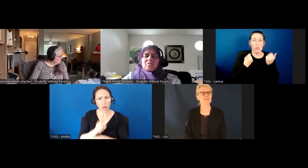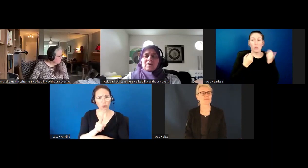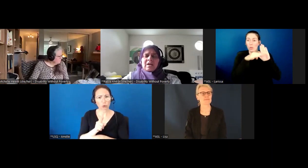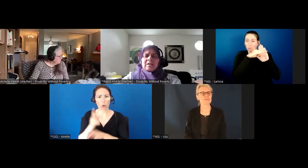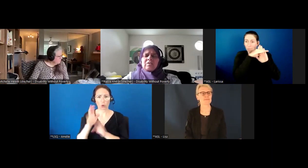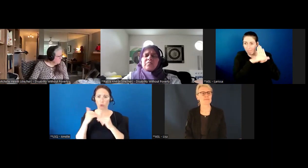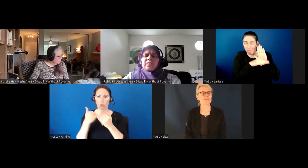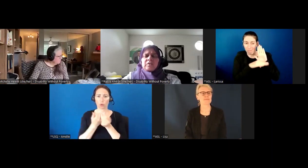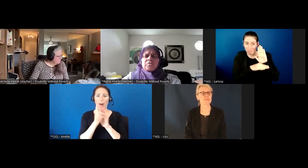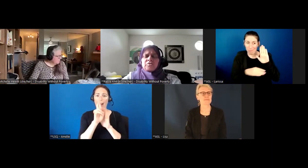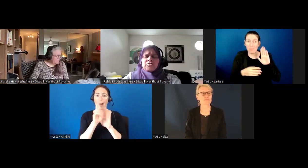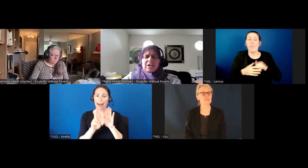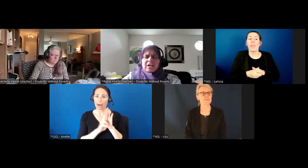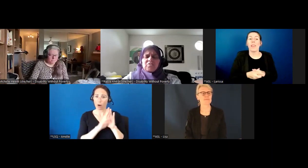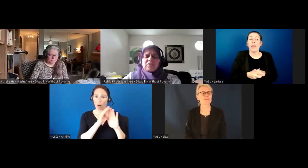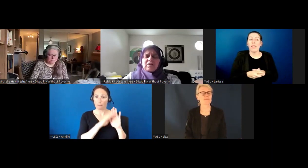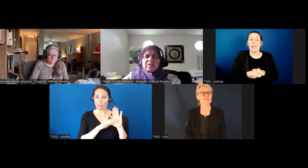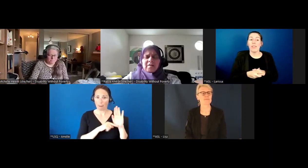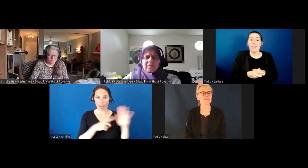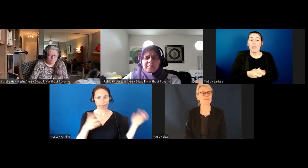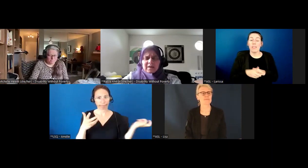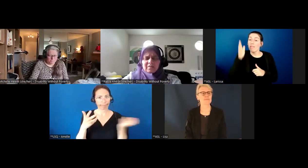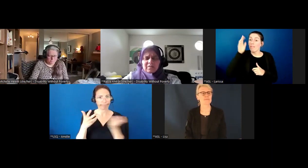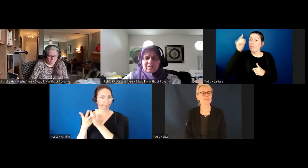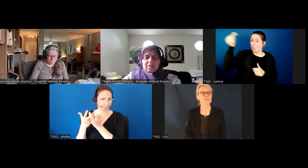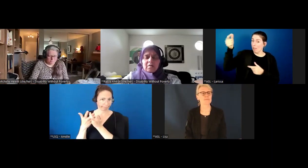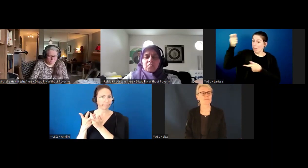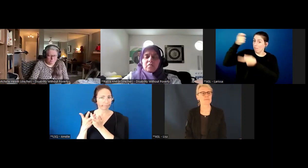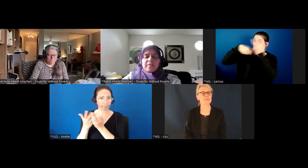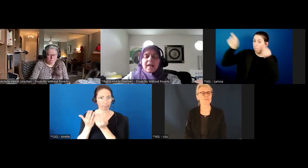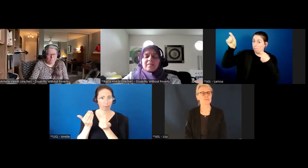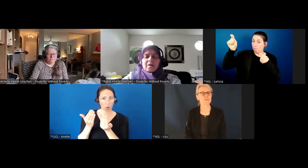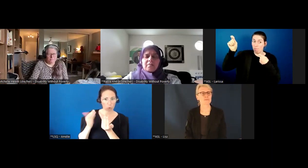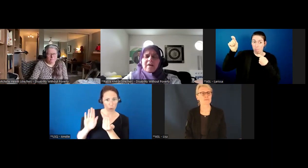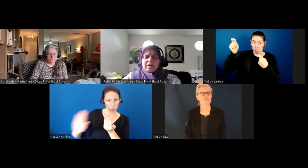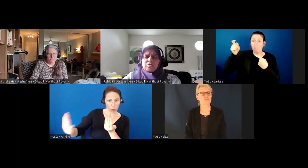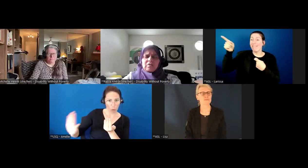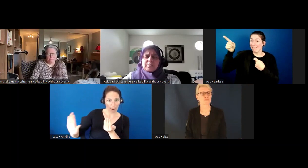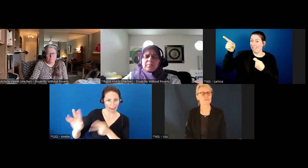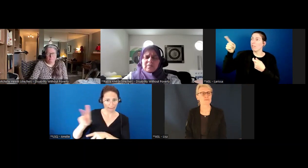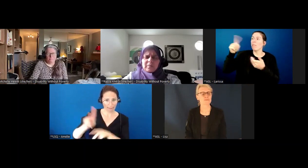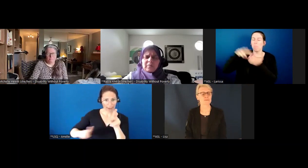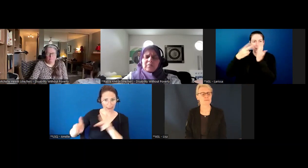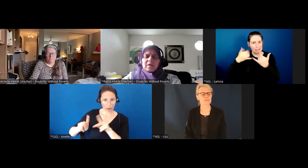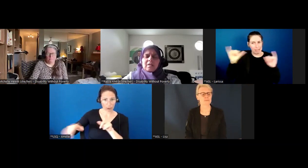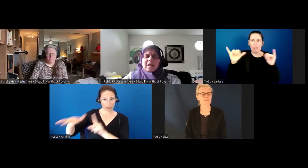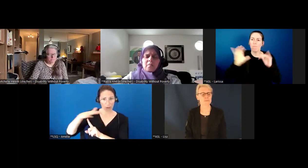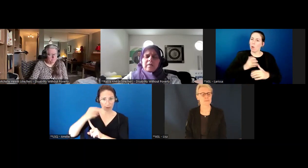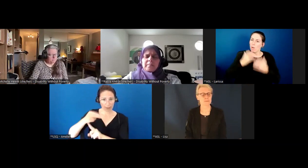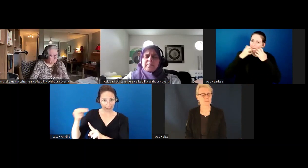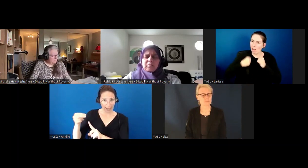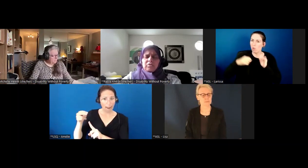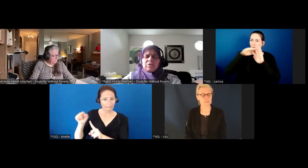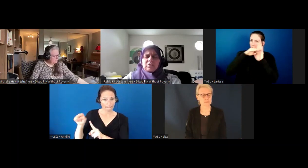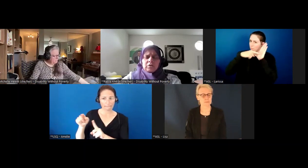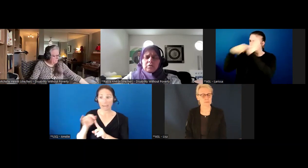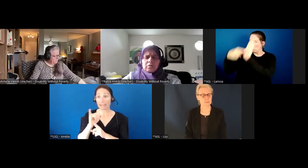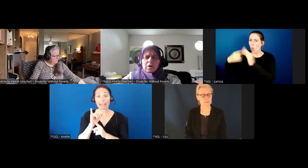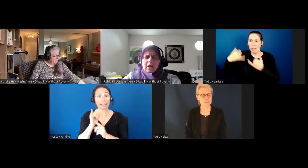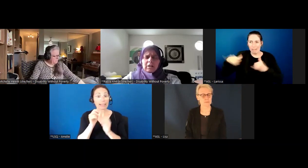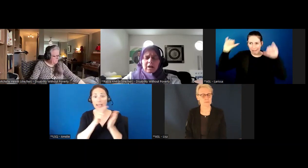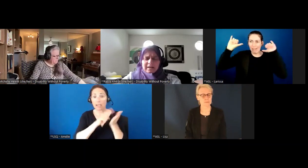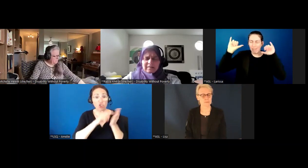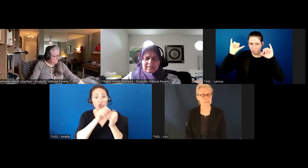that any future change in government reflects our values and principles, that we build